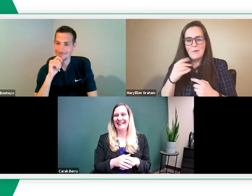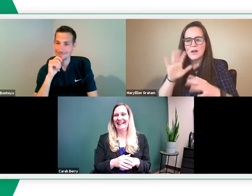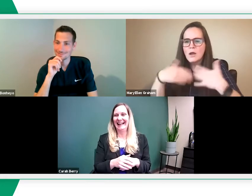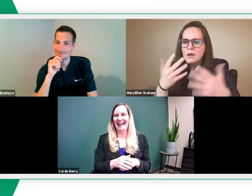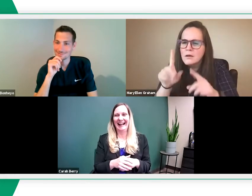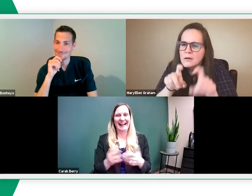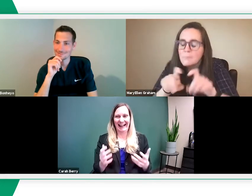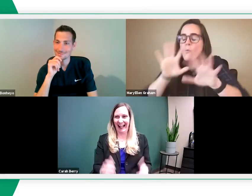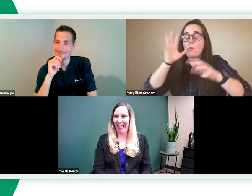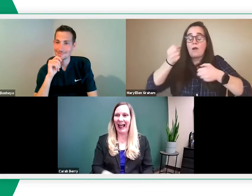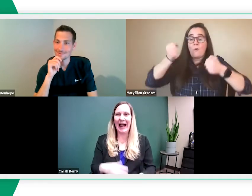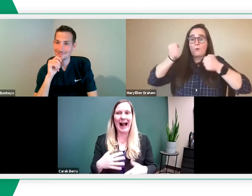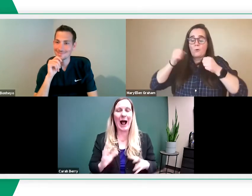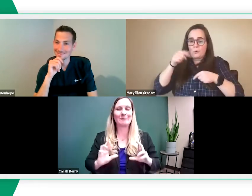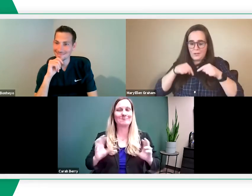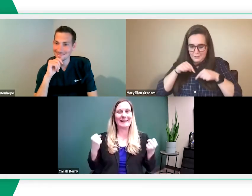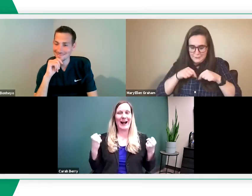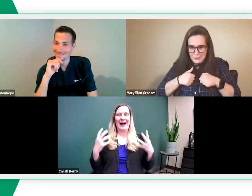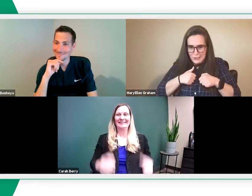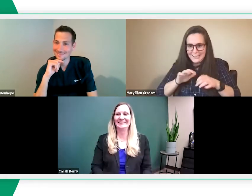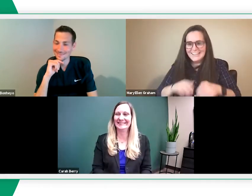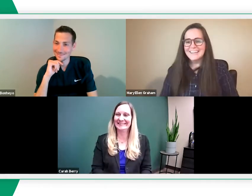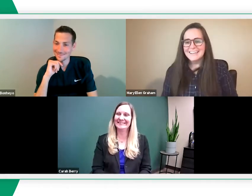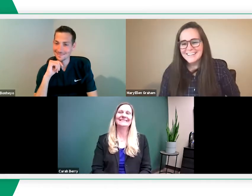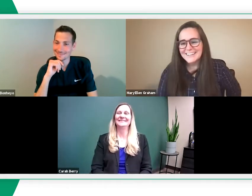Yeah, that's a problem with Todd and I have. We want to ask all these